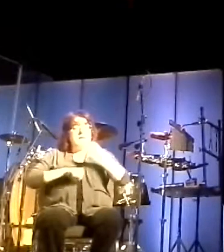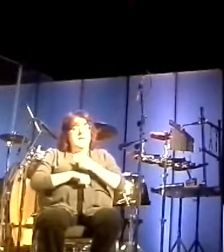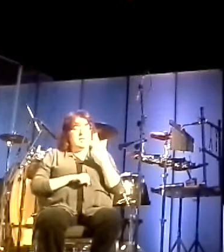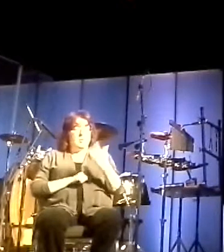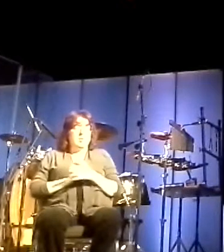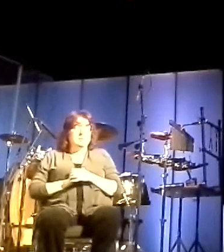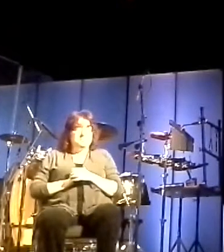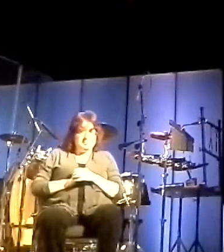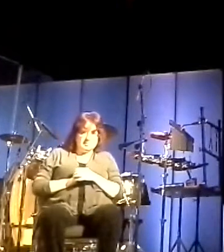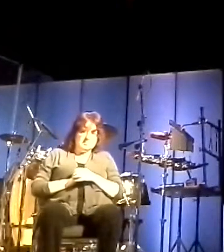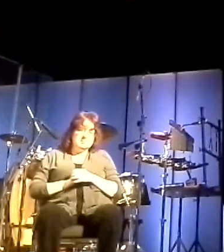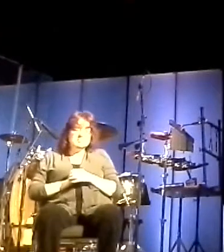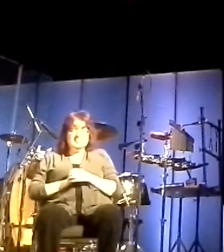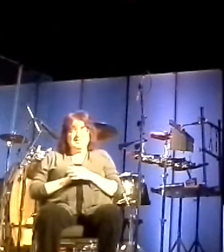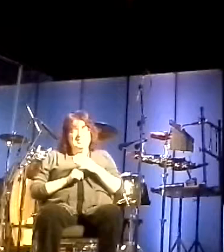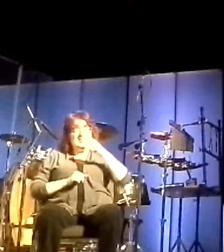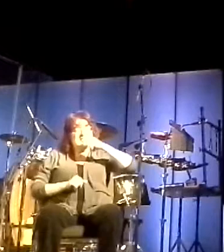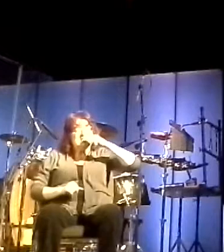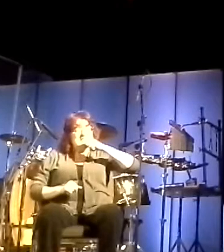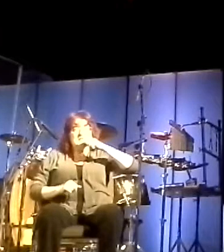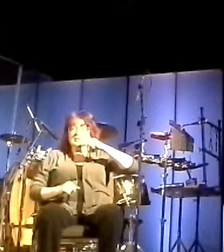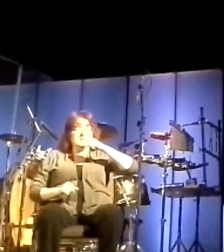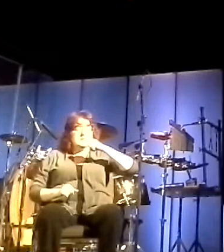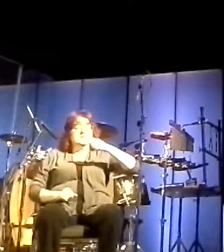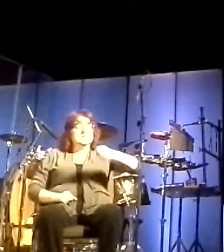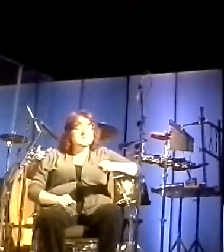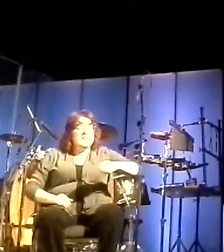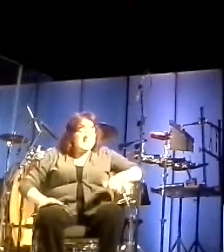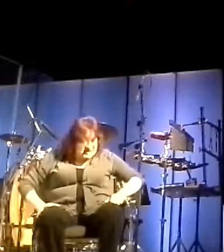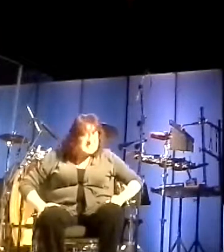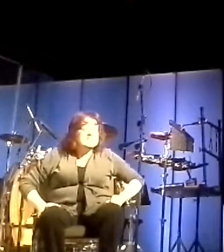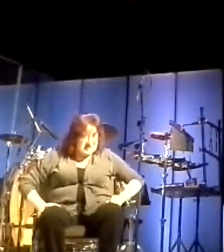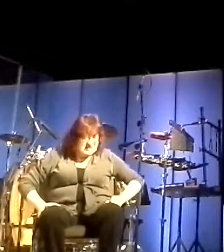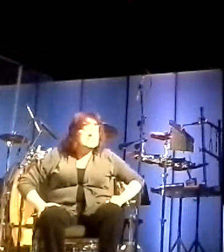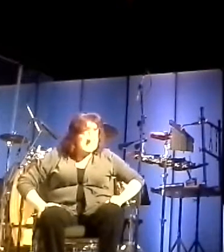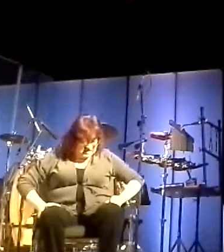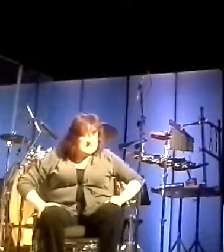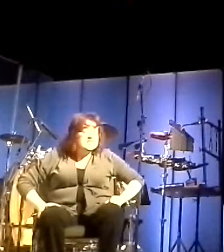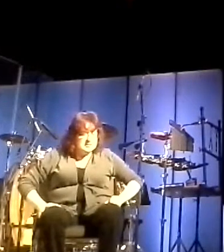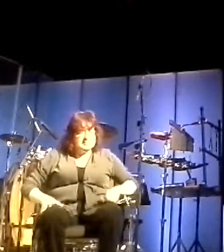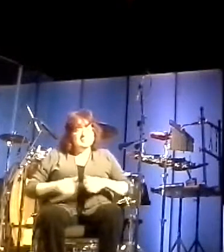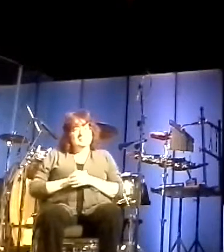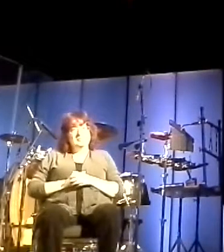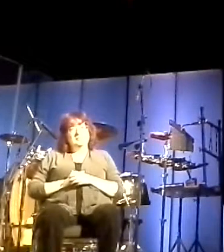3. The only way I can brush my teeth is by laying a toothbrush on the counter and moving my mouth back and forth.